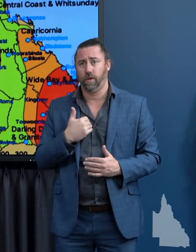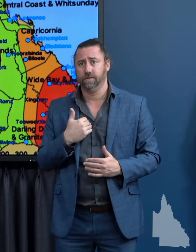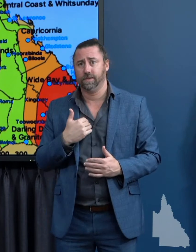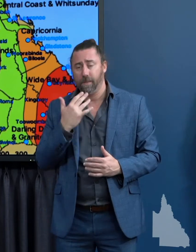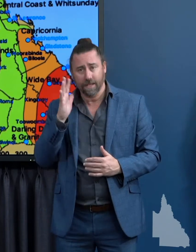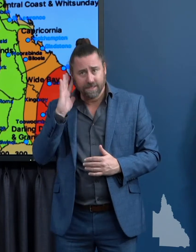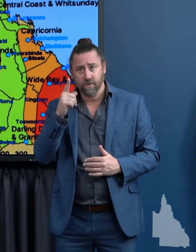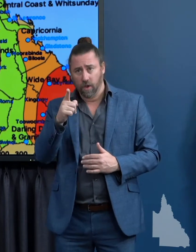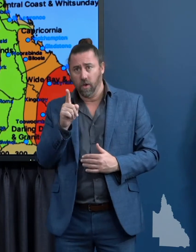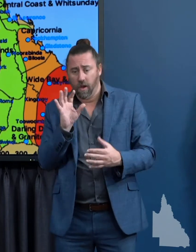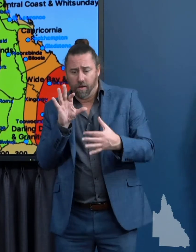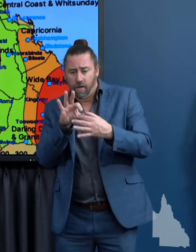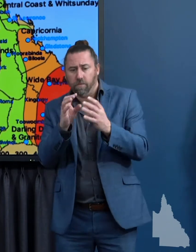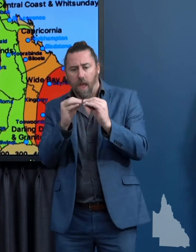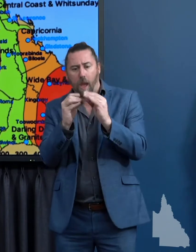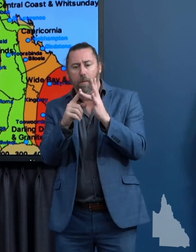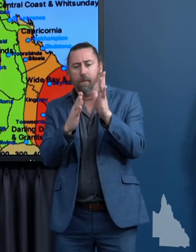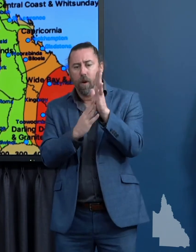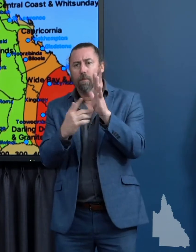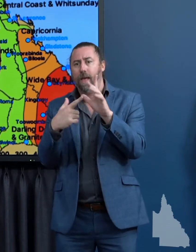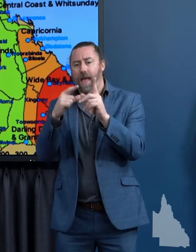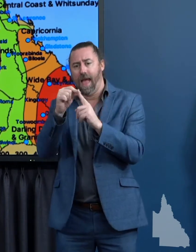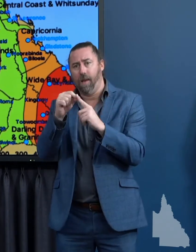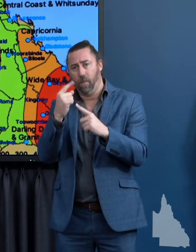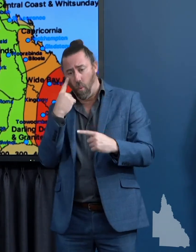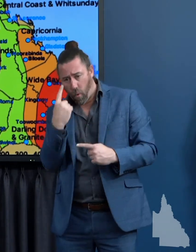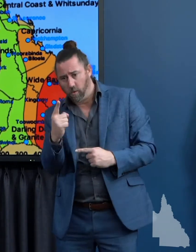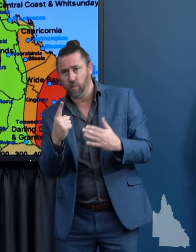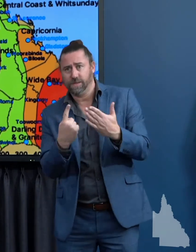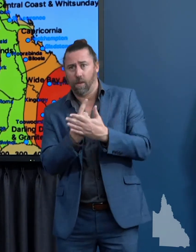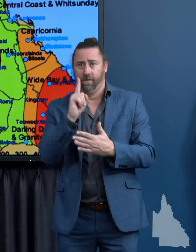the Bureau's warnings and monitor the situation today and tomorrow.